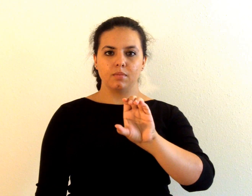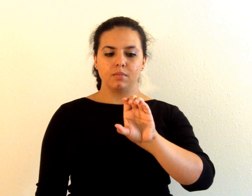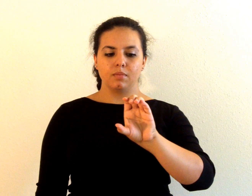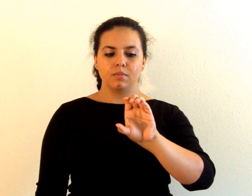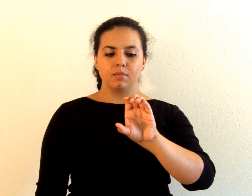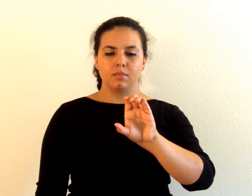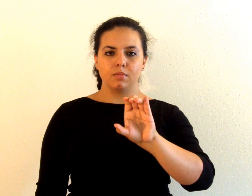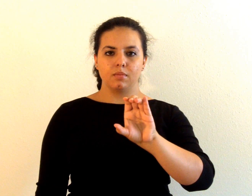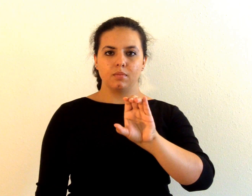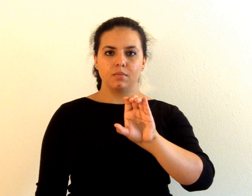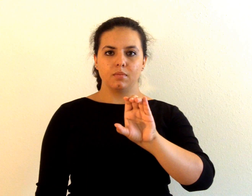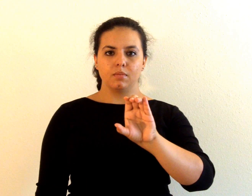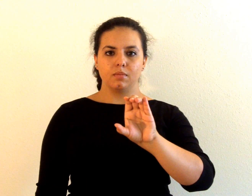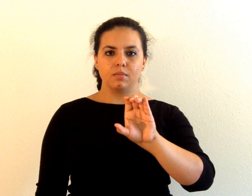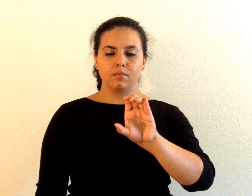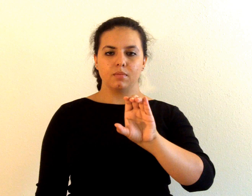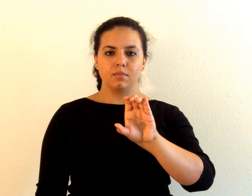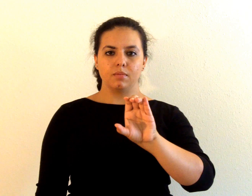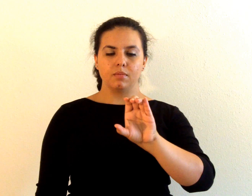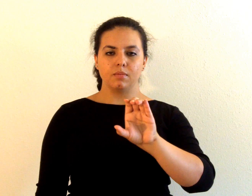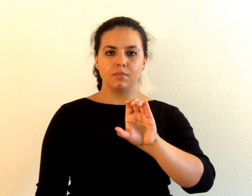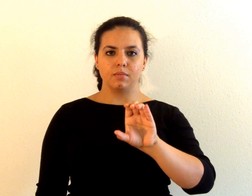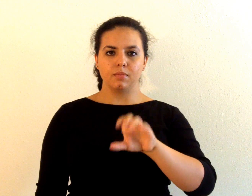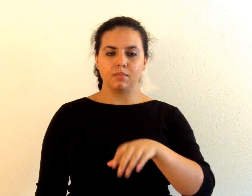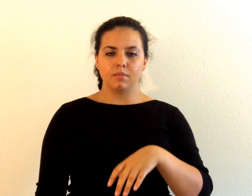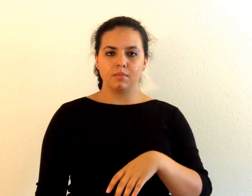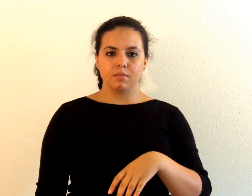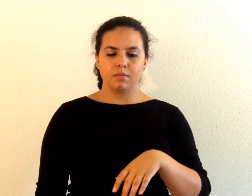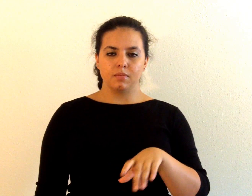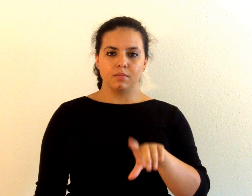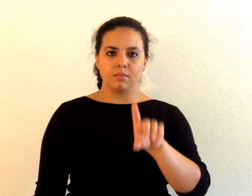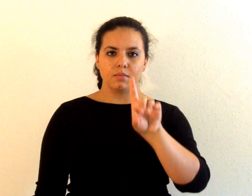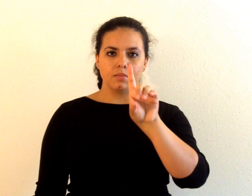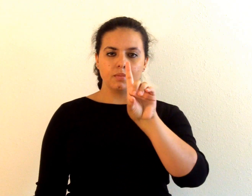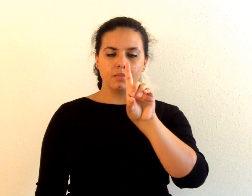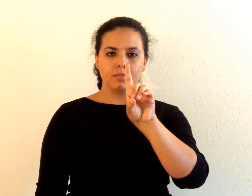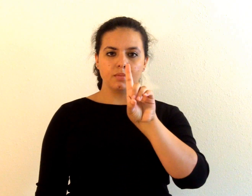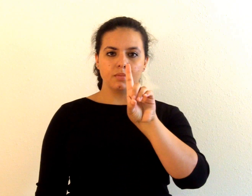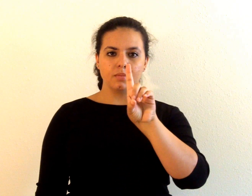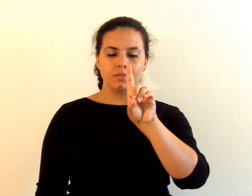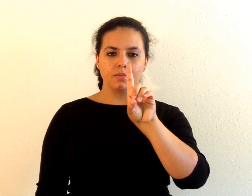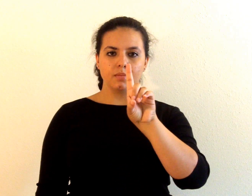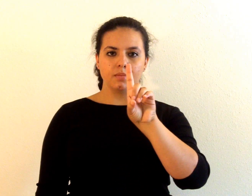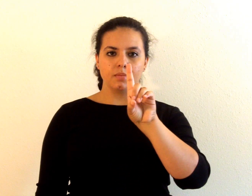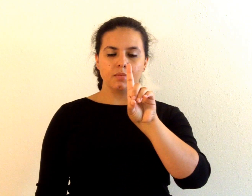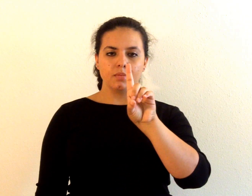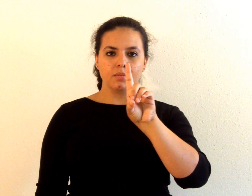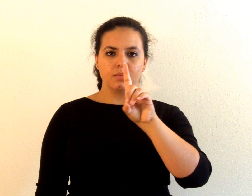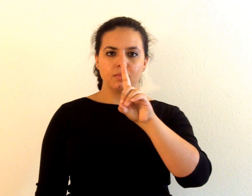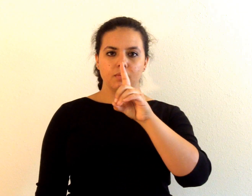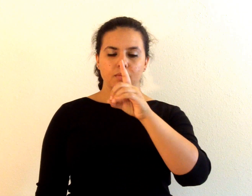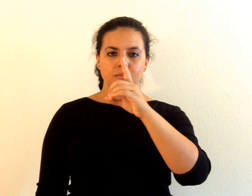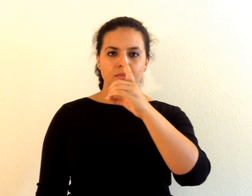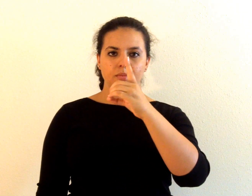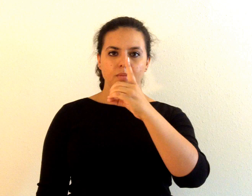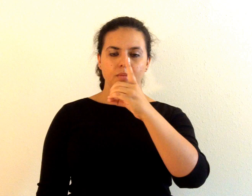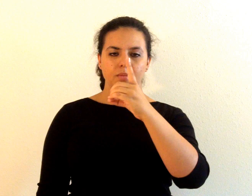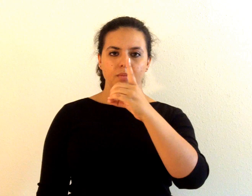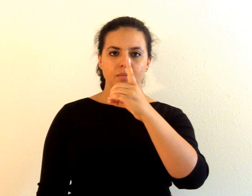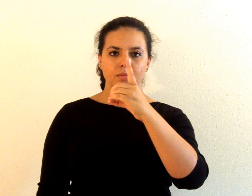of your fingers. C. D is a D. If we cock the hand a little bit, you can kind of